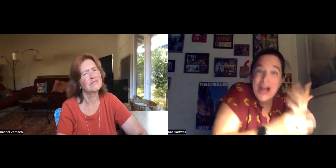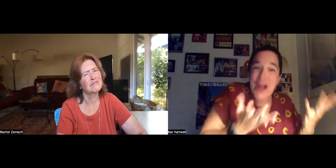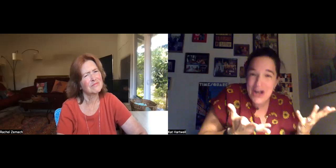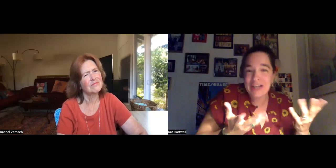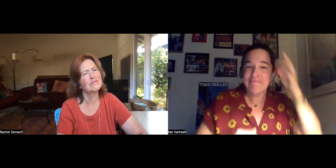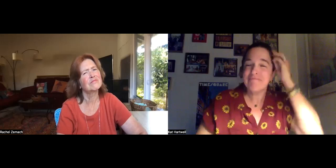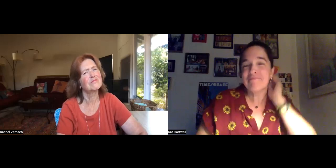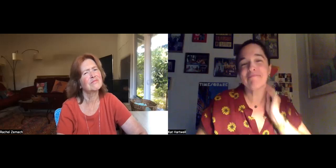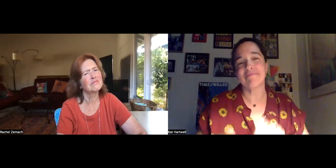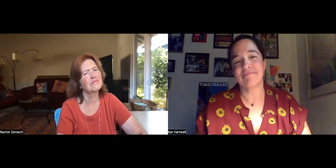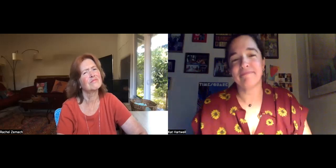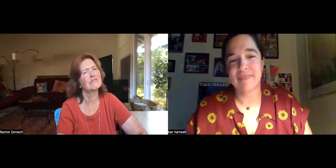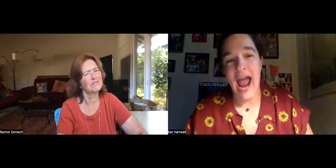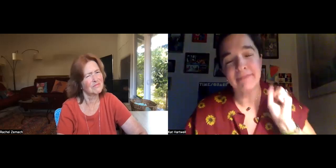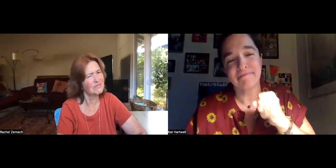sister. Yeah.